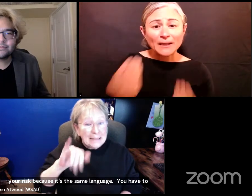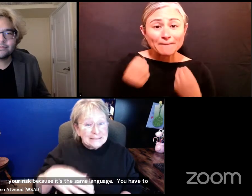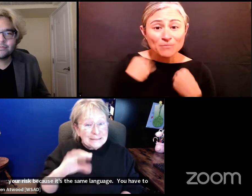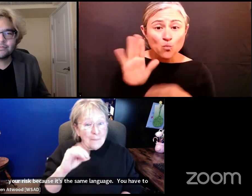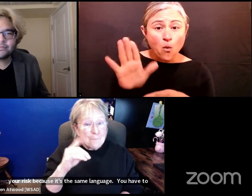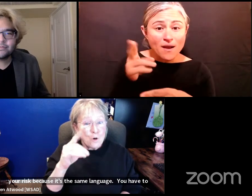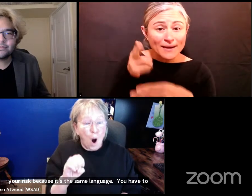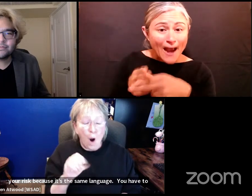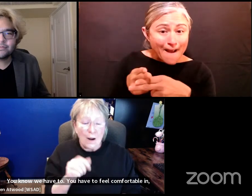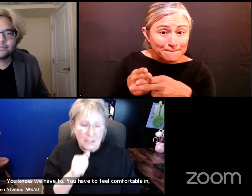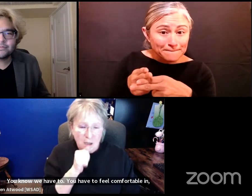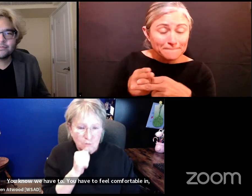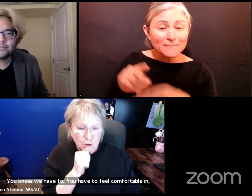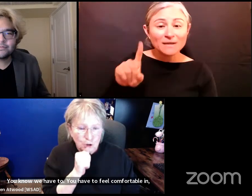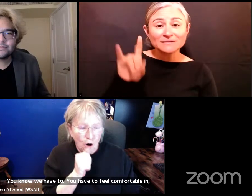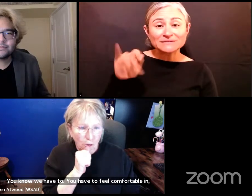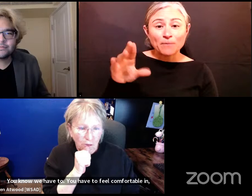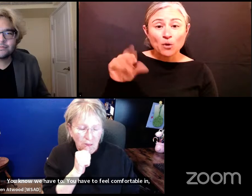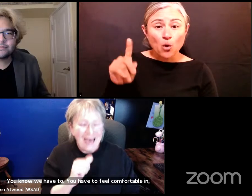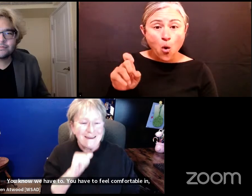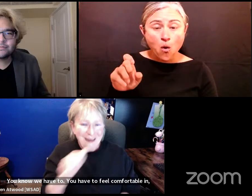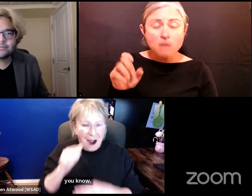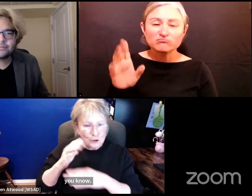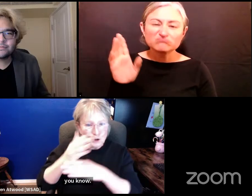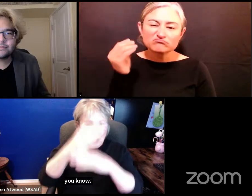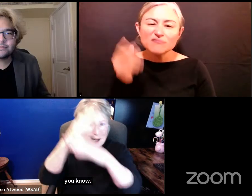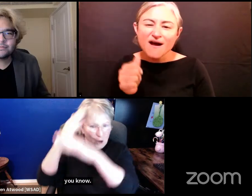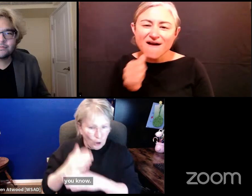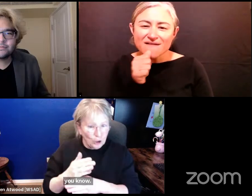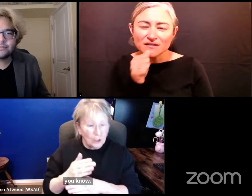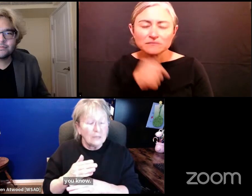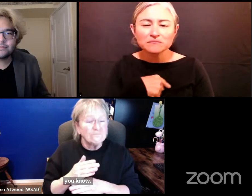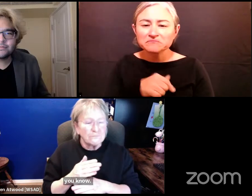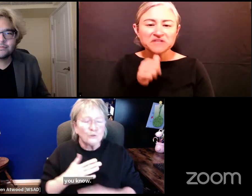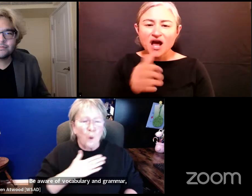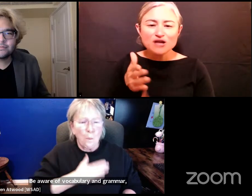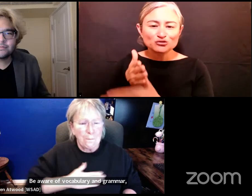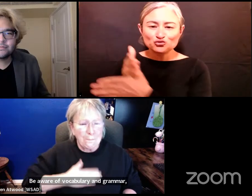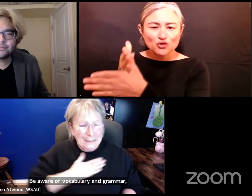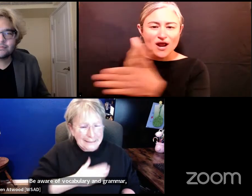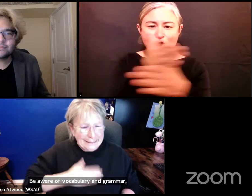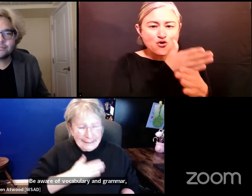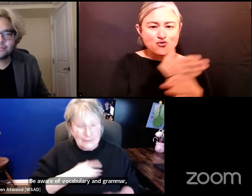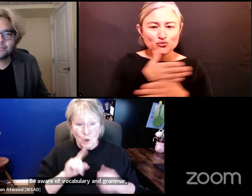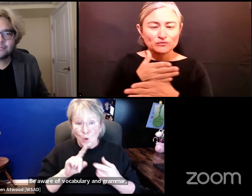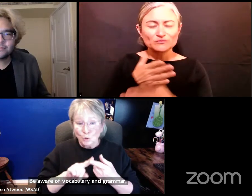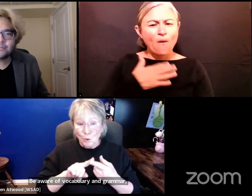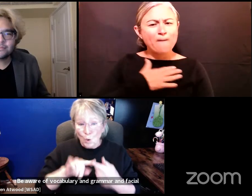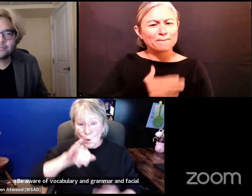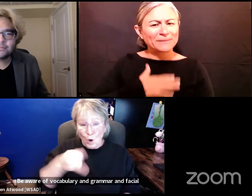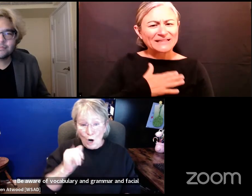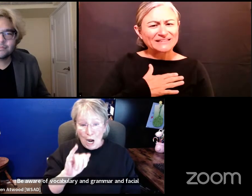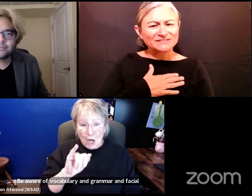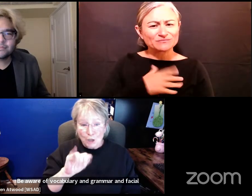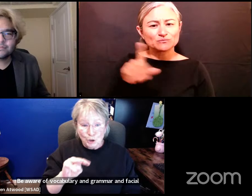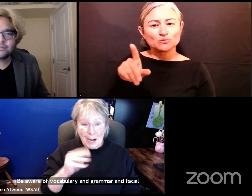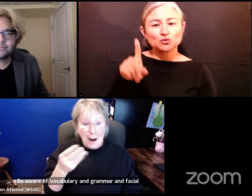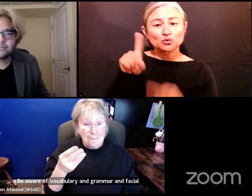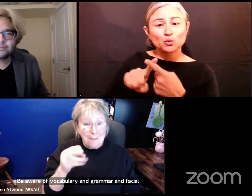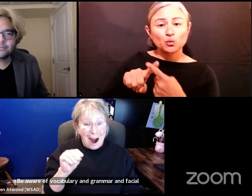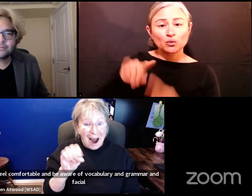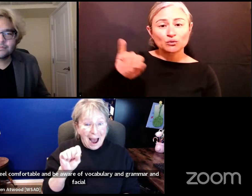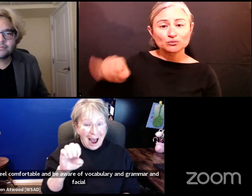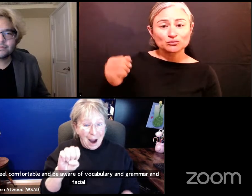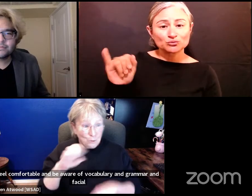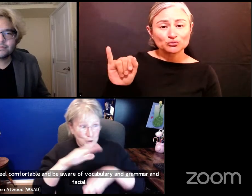And, by having your name and your zip code, it's still confidential. They're not going to share your information. So